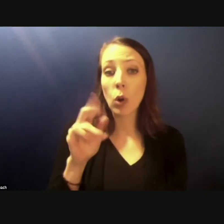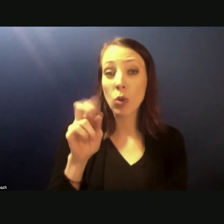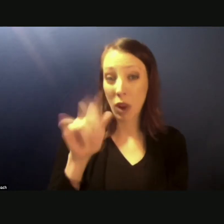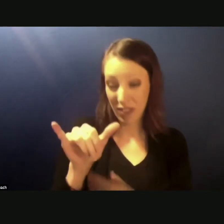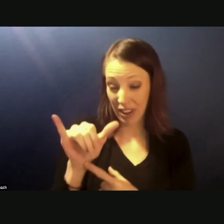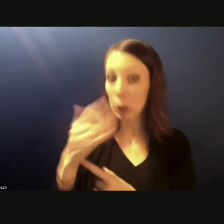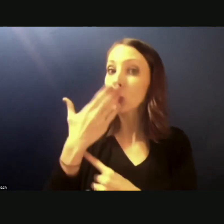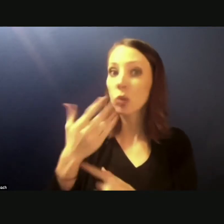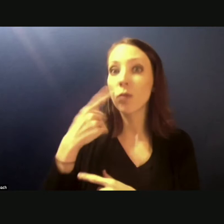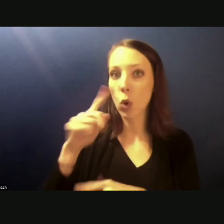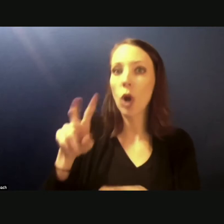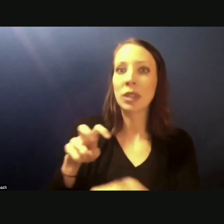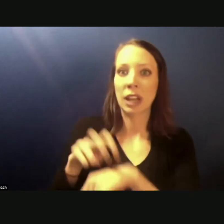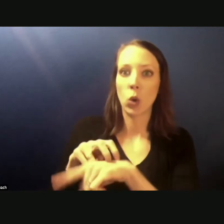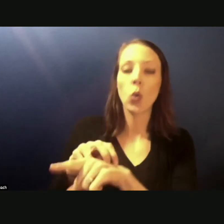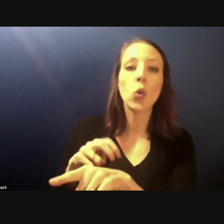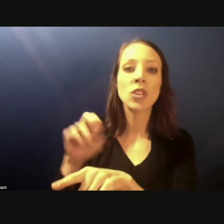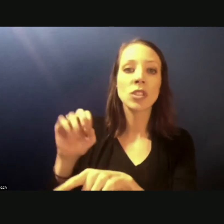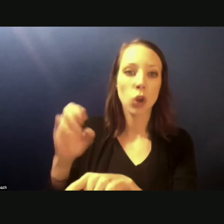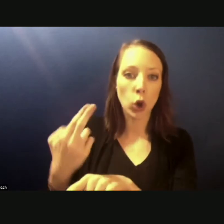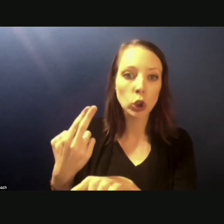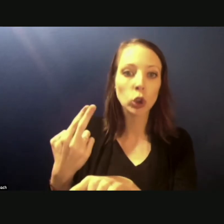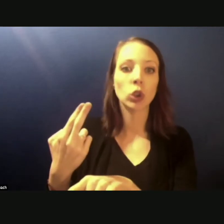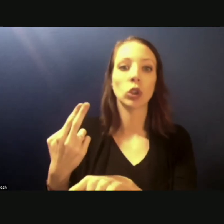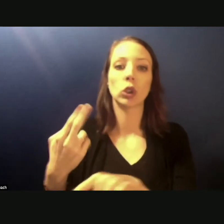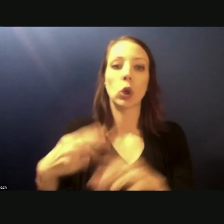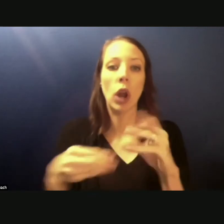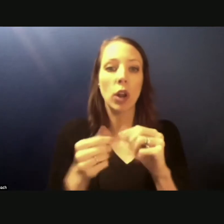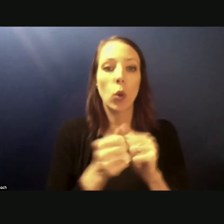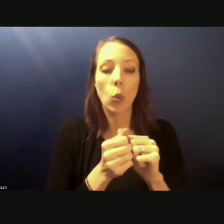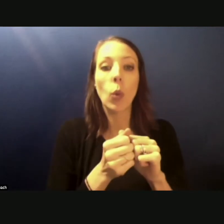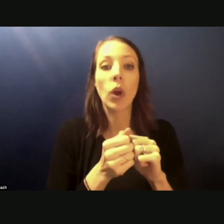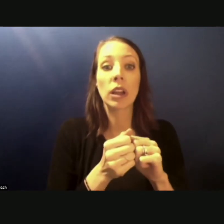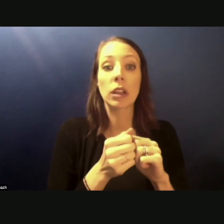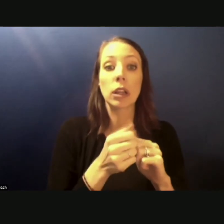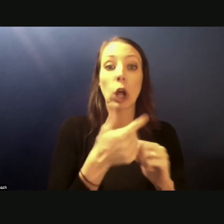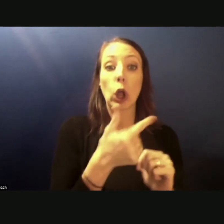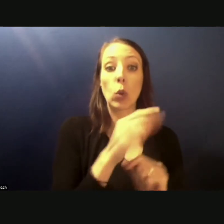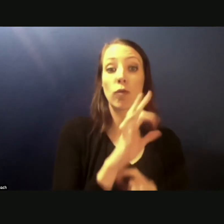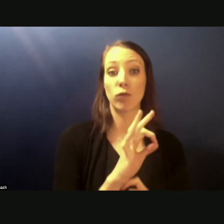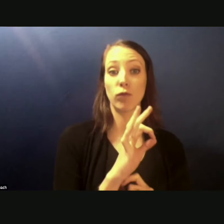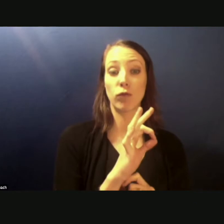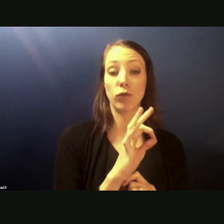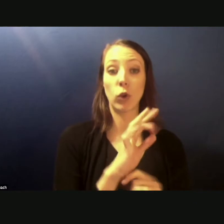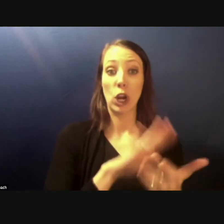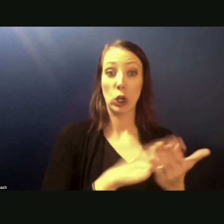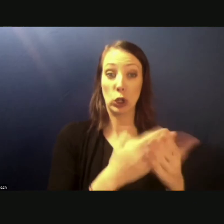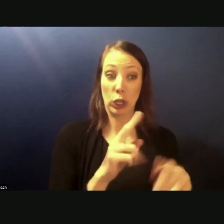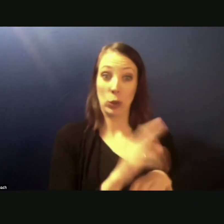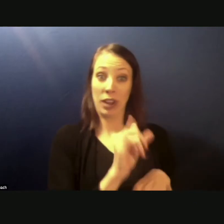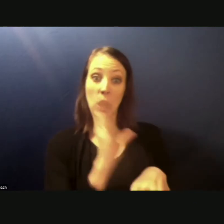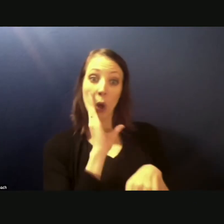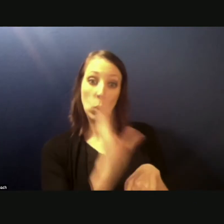starch is good for gravy or add into like your bread mixtures, even in gluten-free cooking. We use a lot of different types of starches,